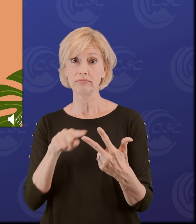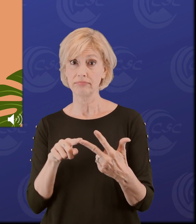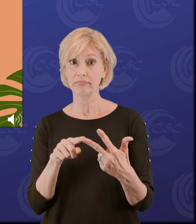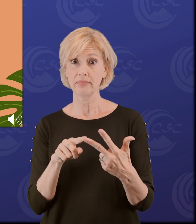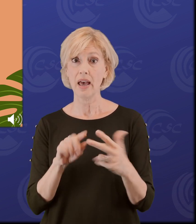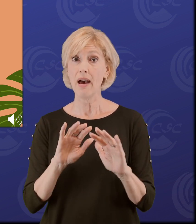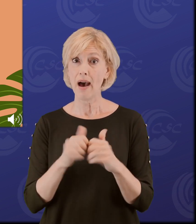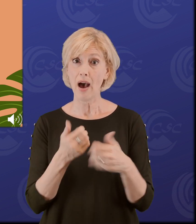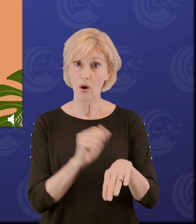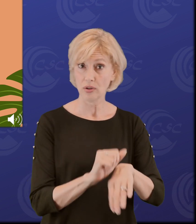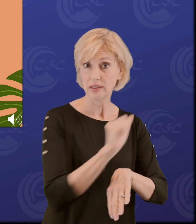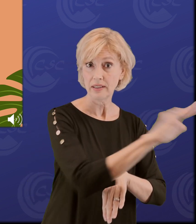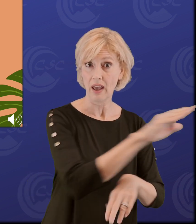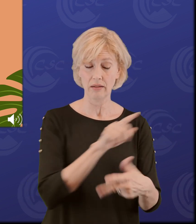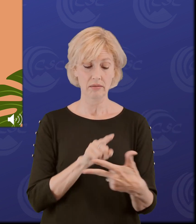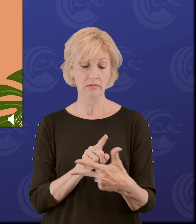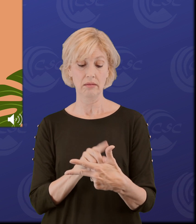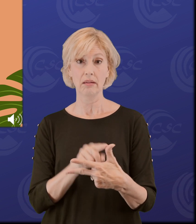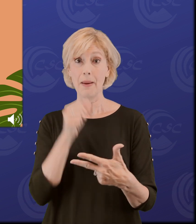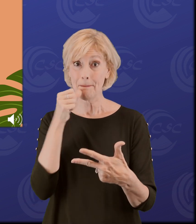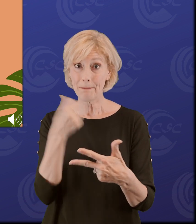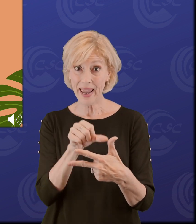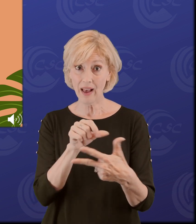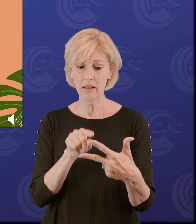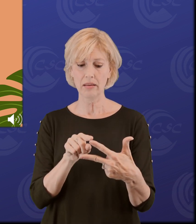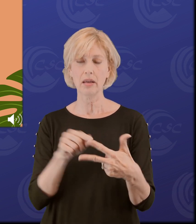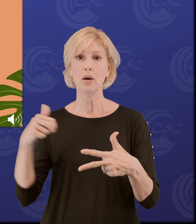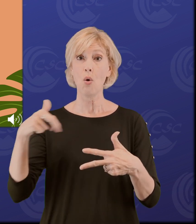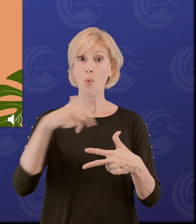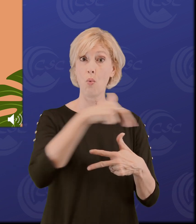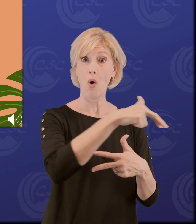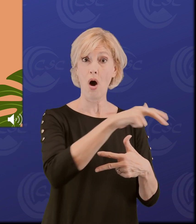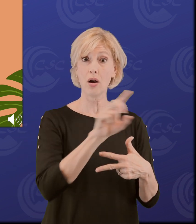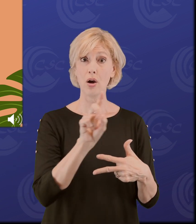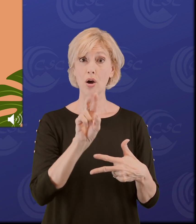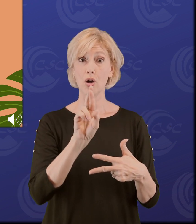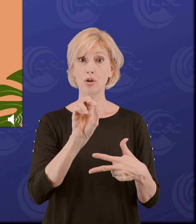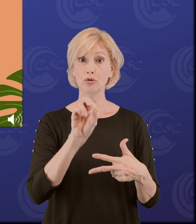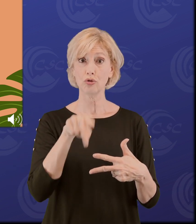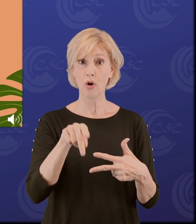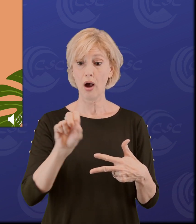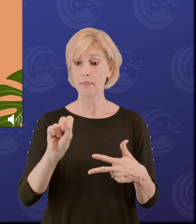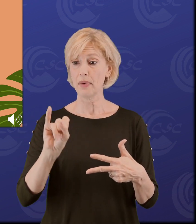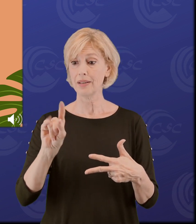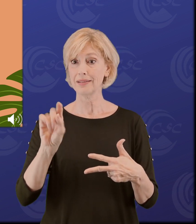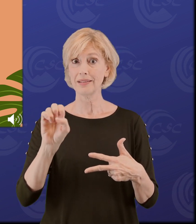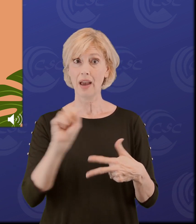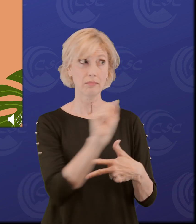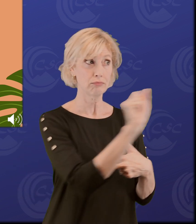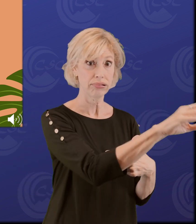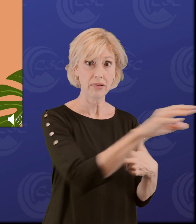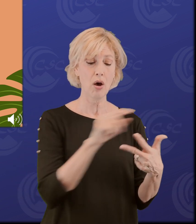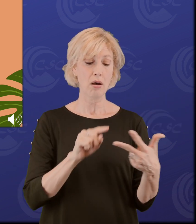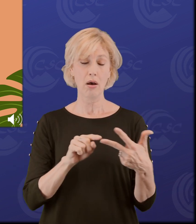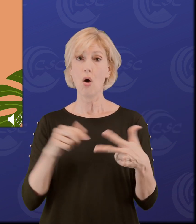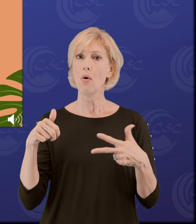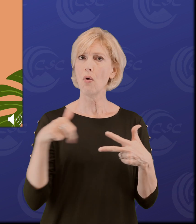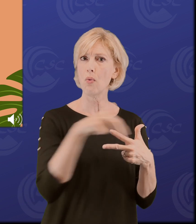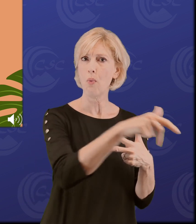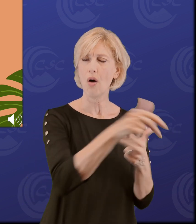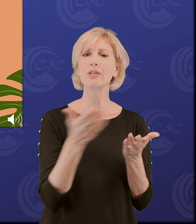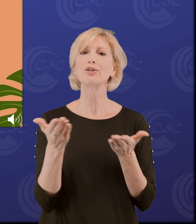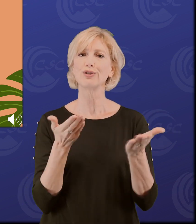To return your voted ballot, you can easily do so either by mail, at a ballot drop site, or at a voter service